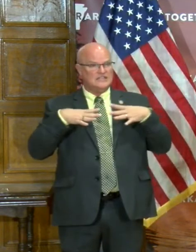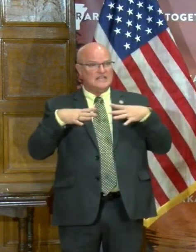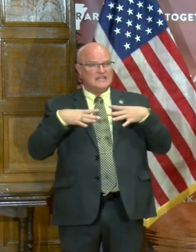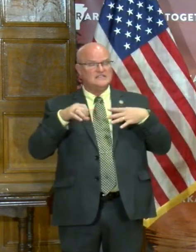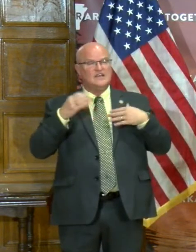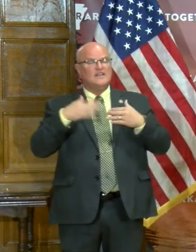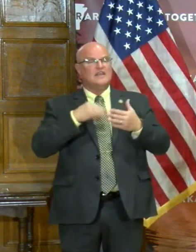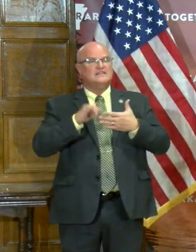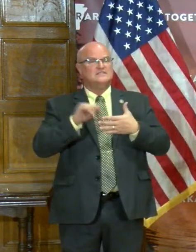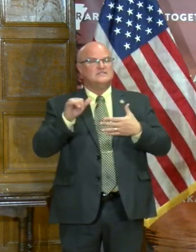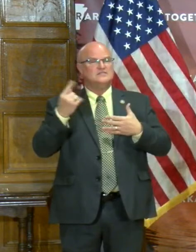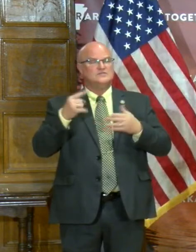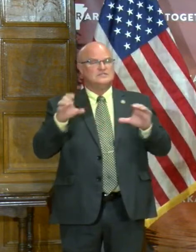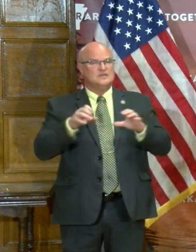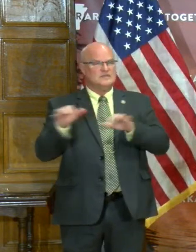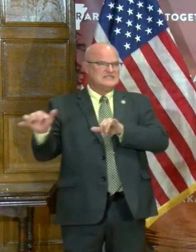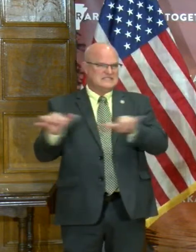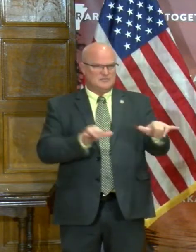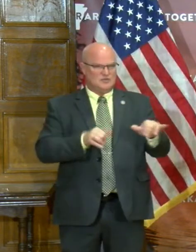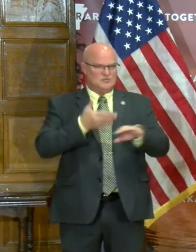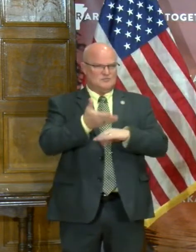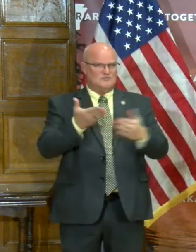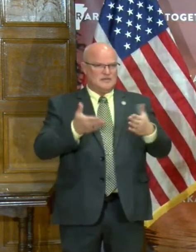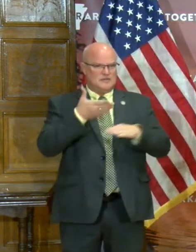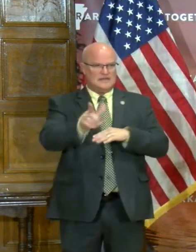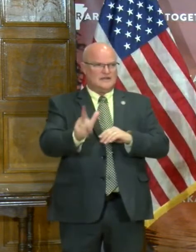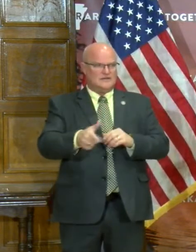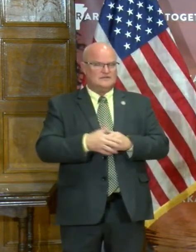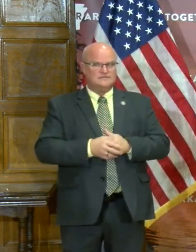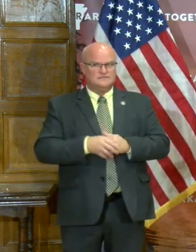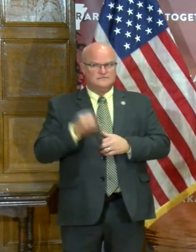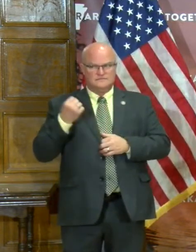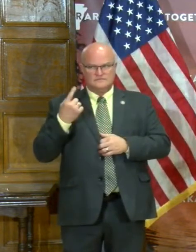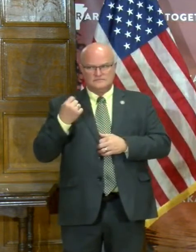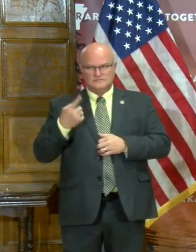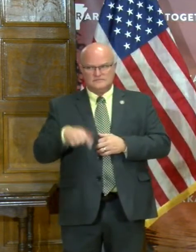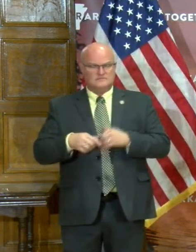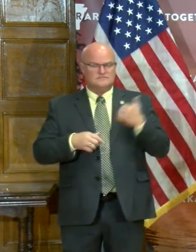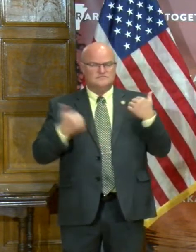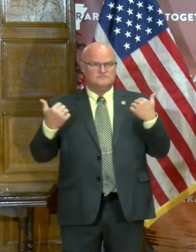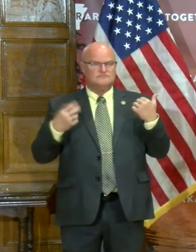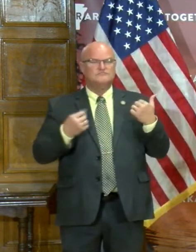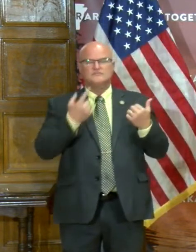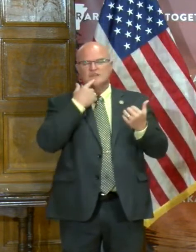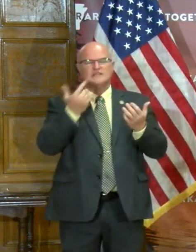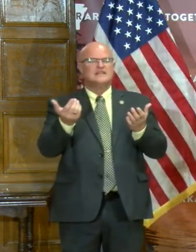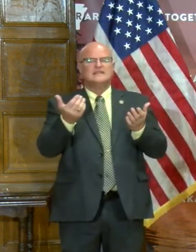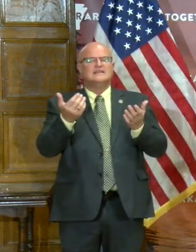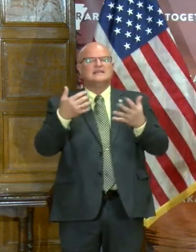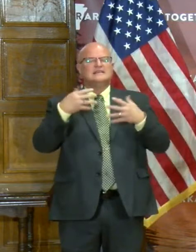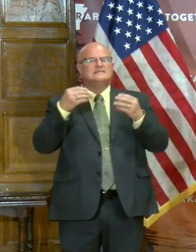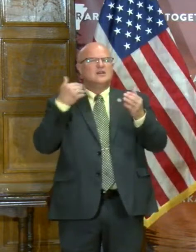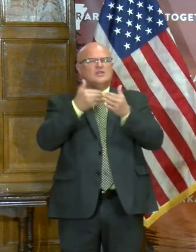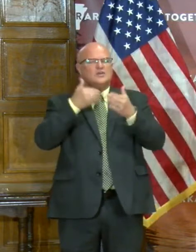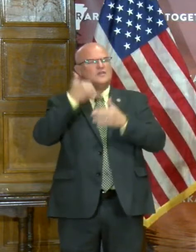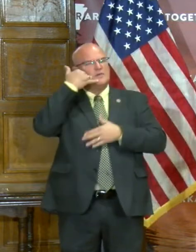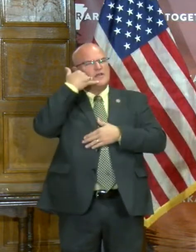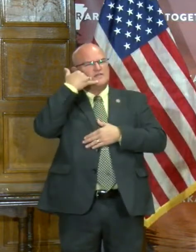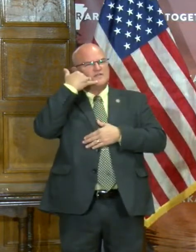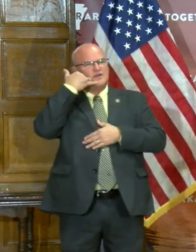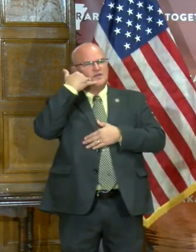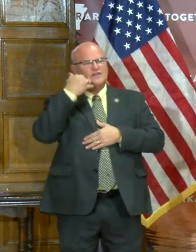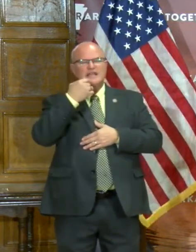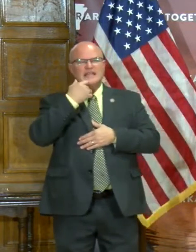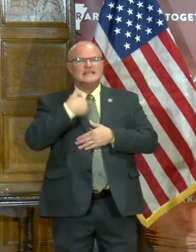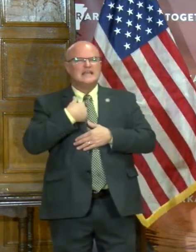other districts to do something similar? Did you get that, Dr. Romero? Can you just get a little bit closer to your microphone